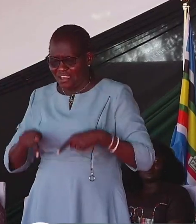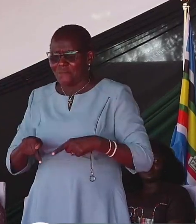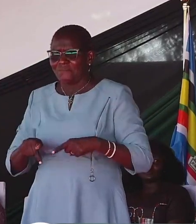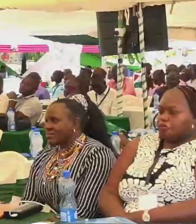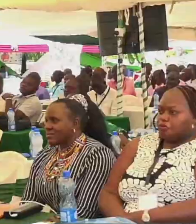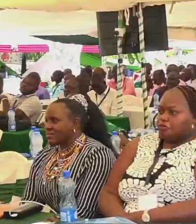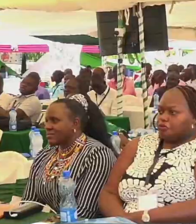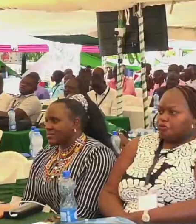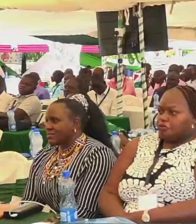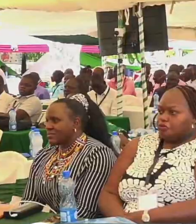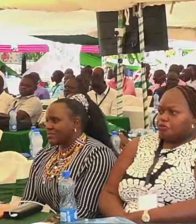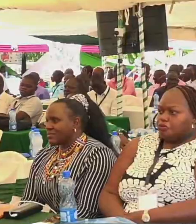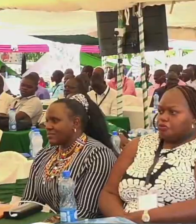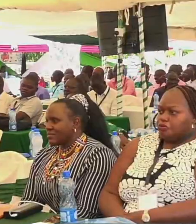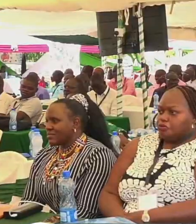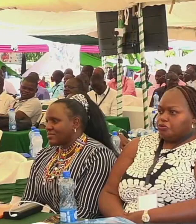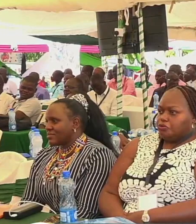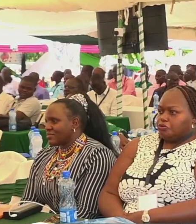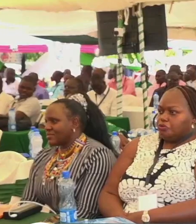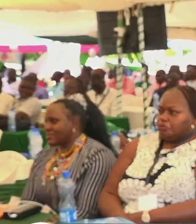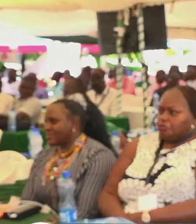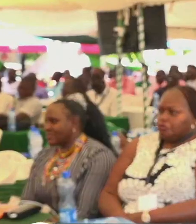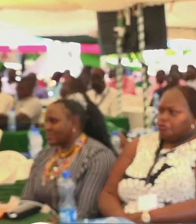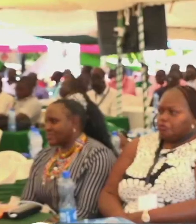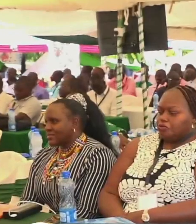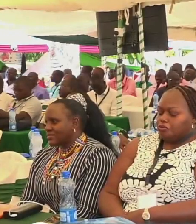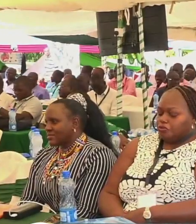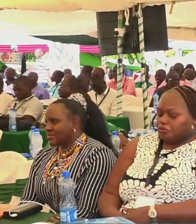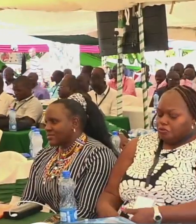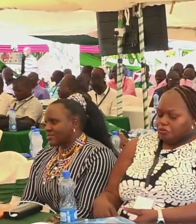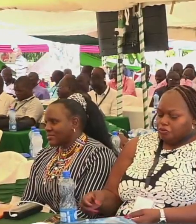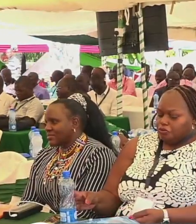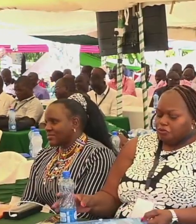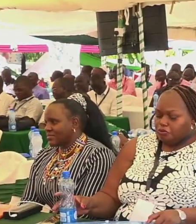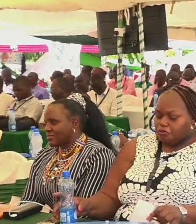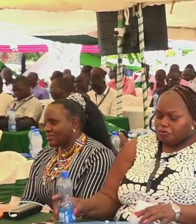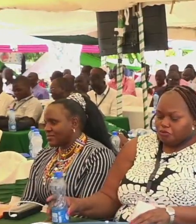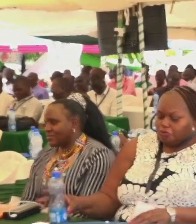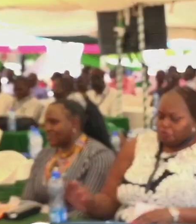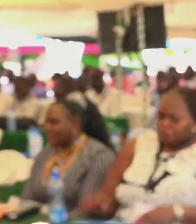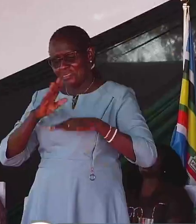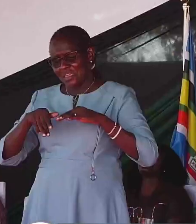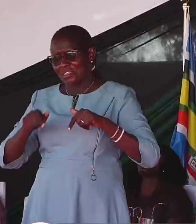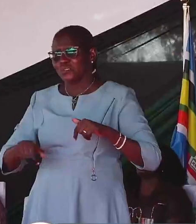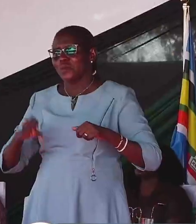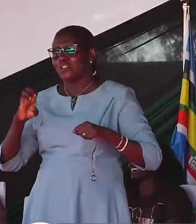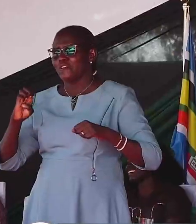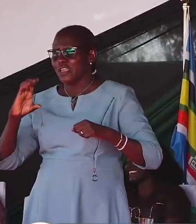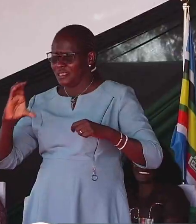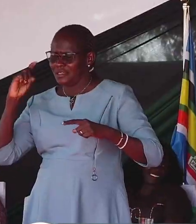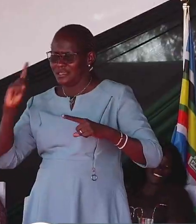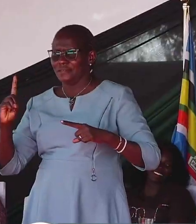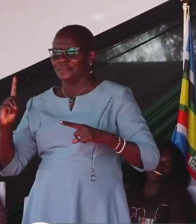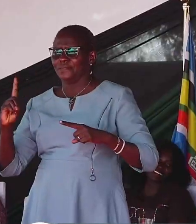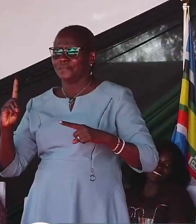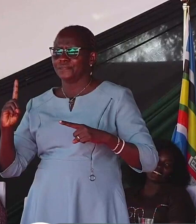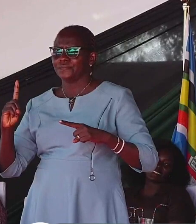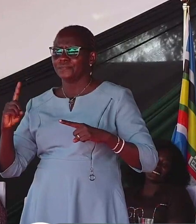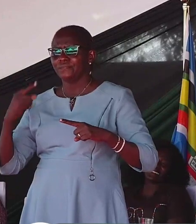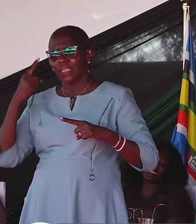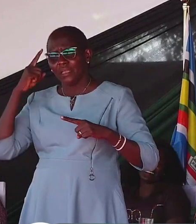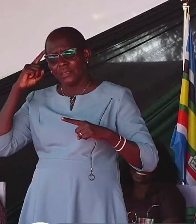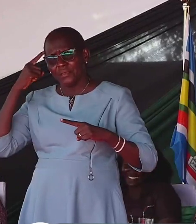particular occasion. It will be more colorful than this of ECD. So I